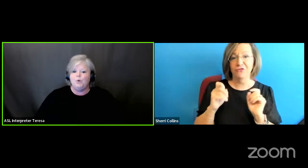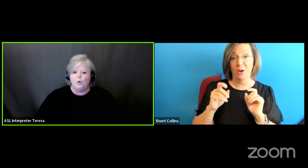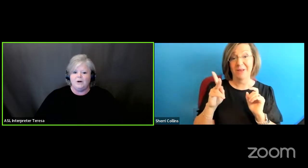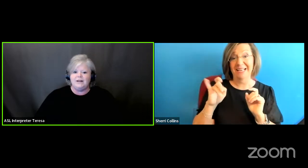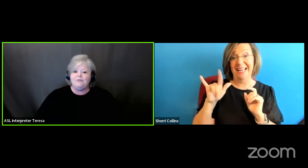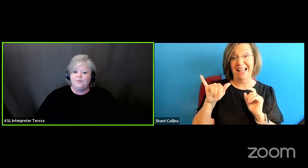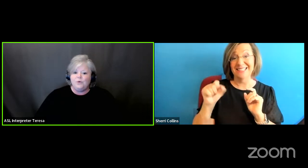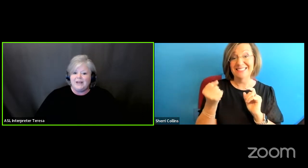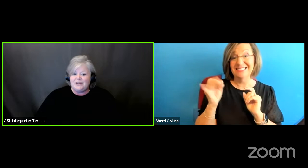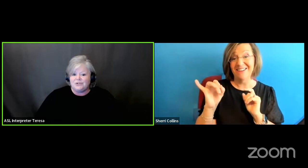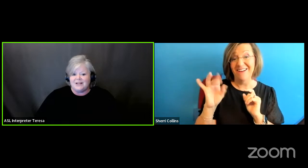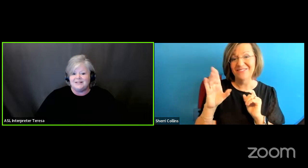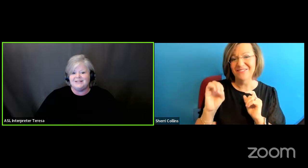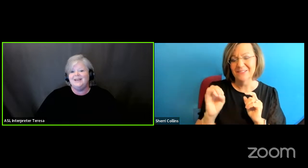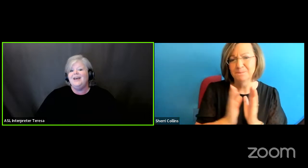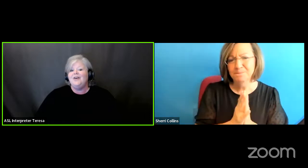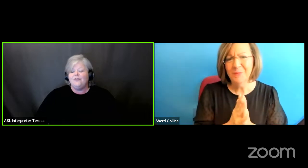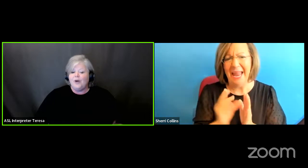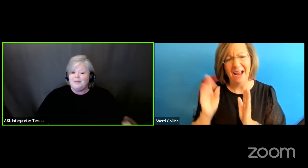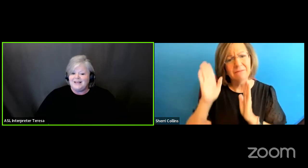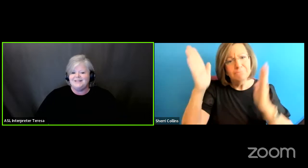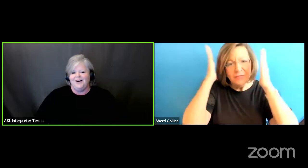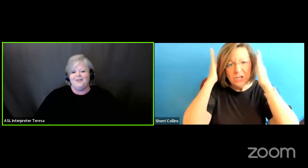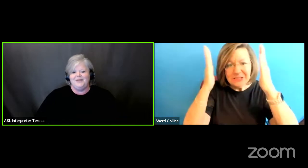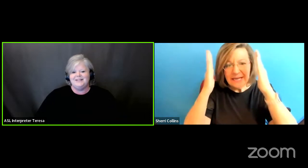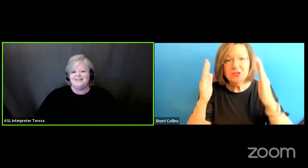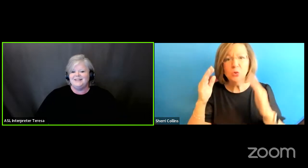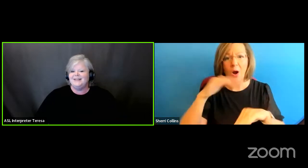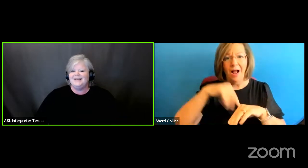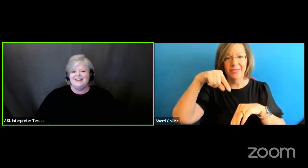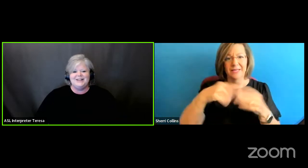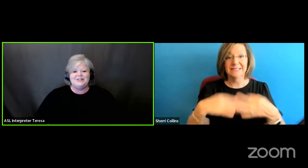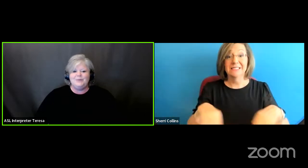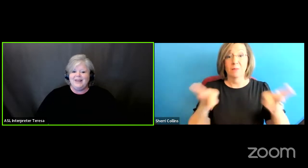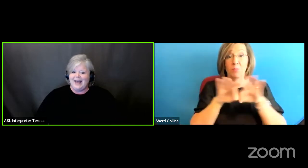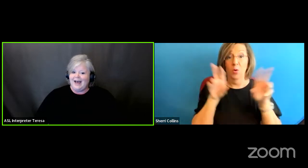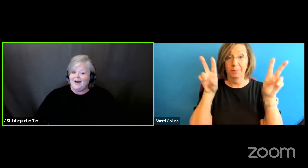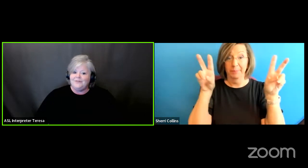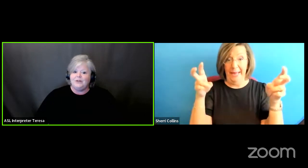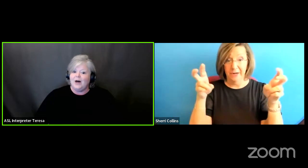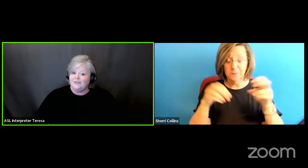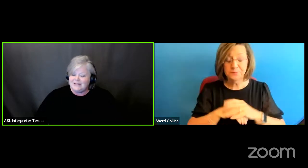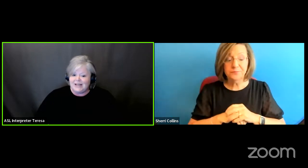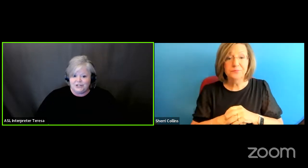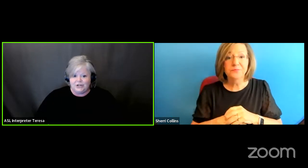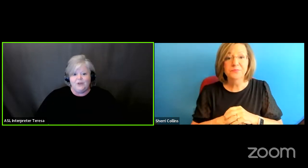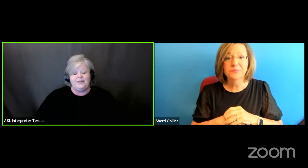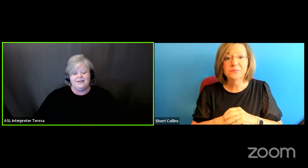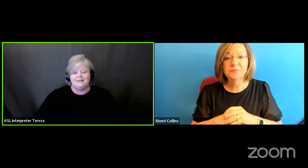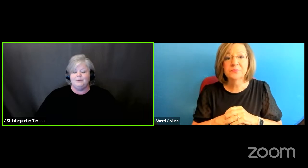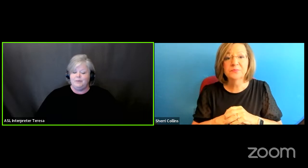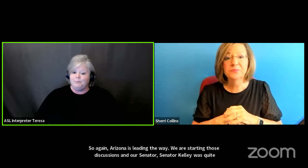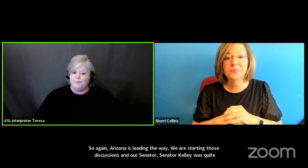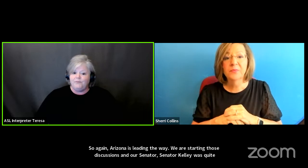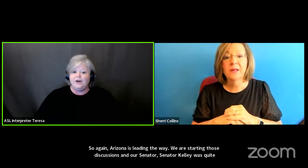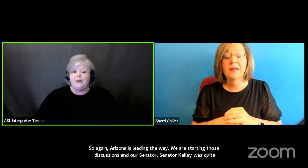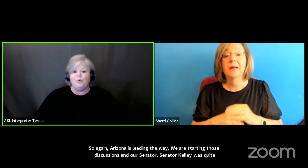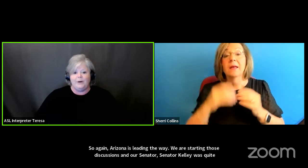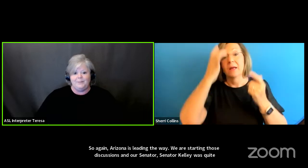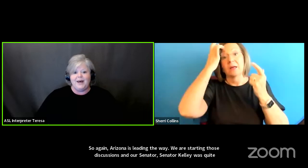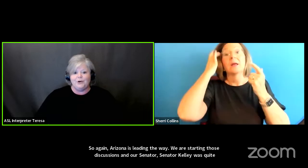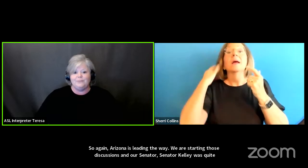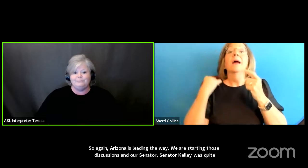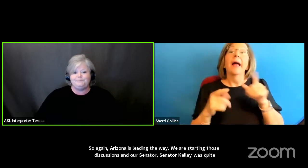full support and full interest from his office. So we have a lot of attention on this and